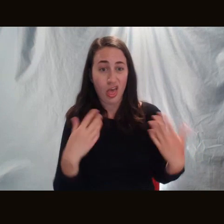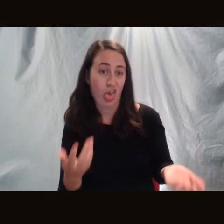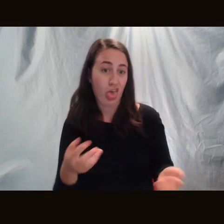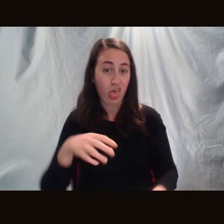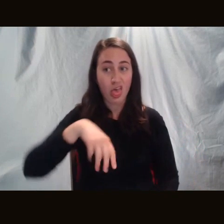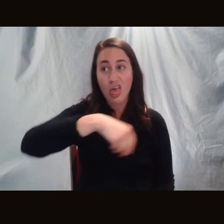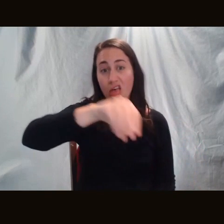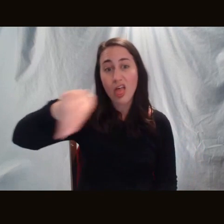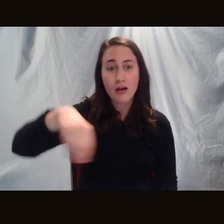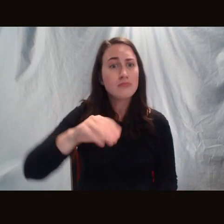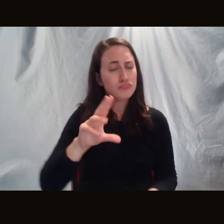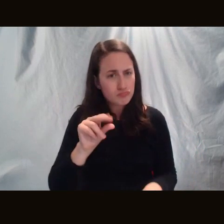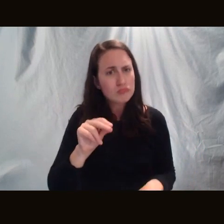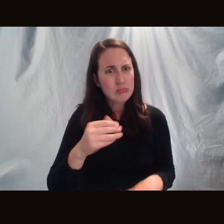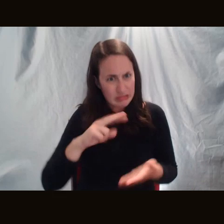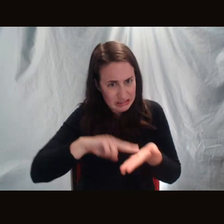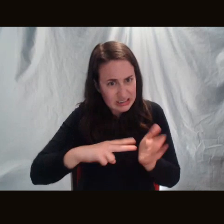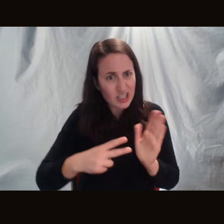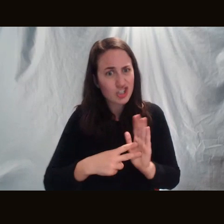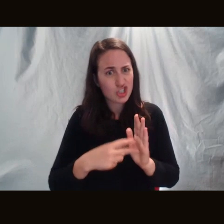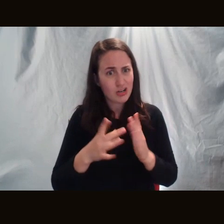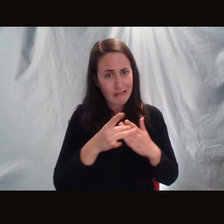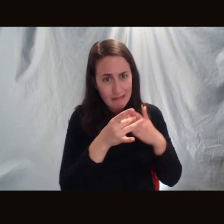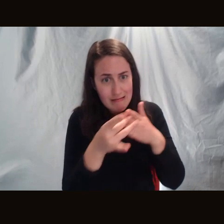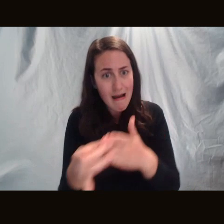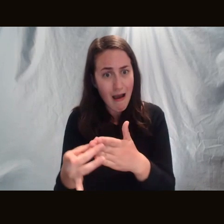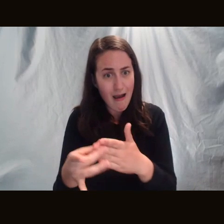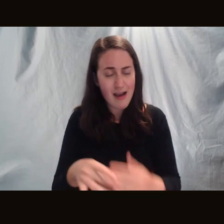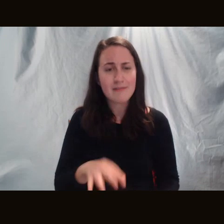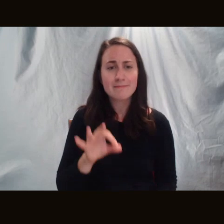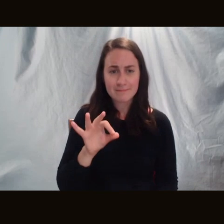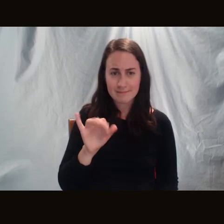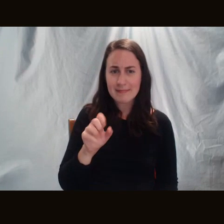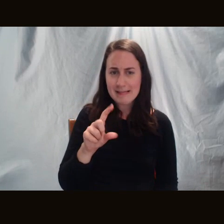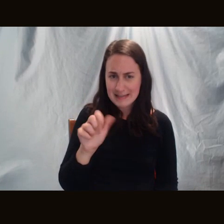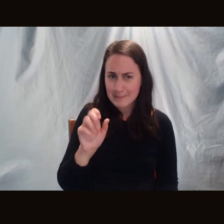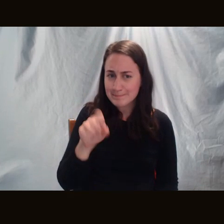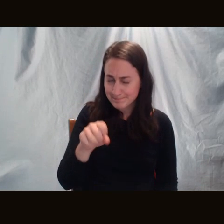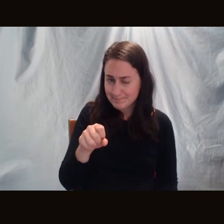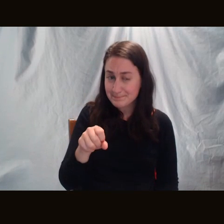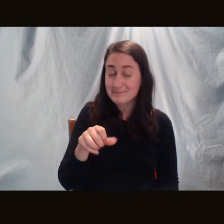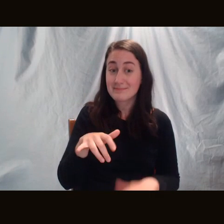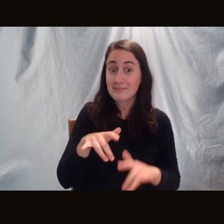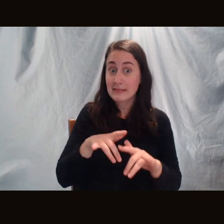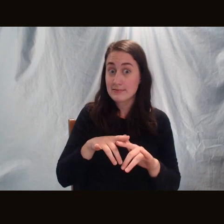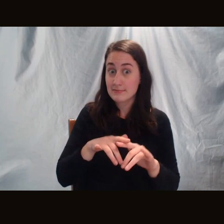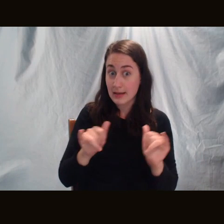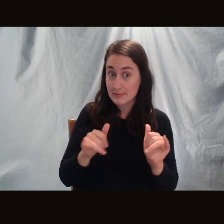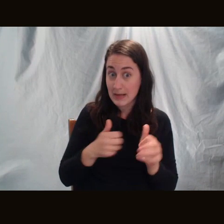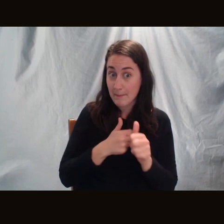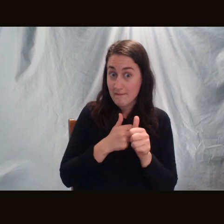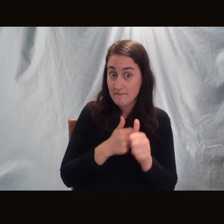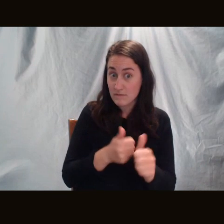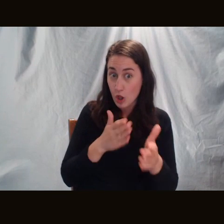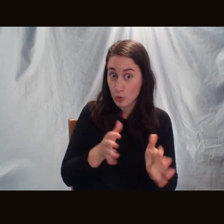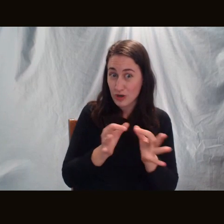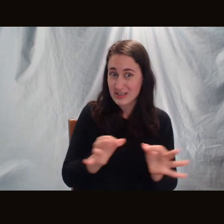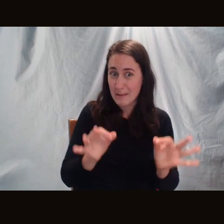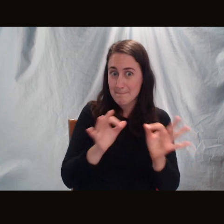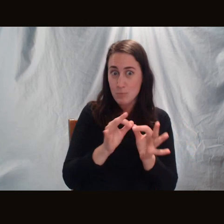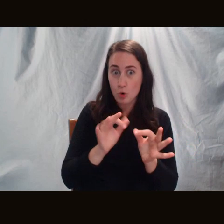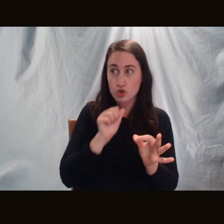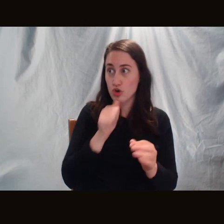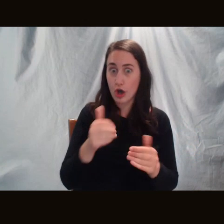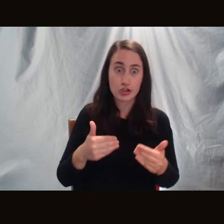but it has intention. Okay? And likewise, for followers, you want to make sure you don't turn on your own